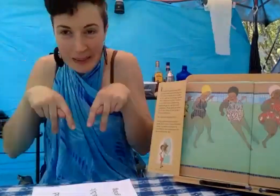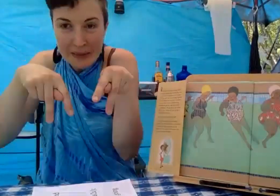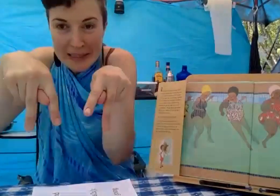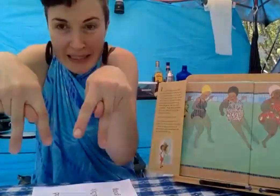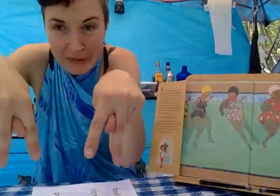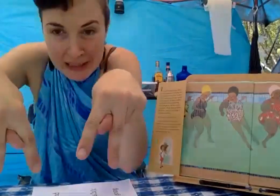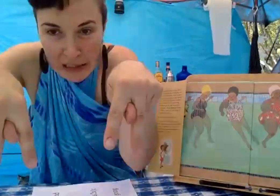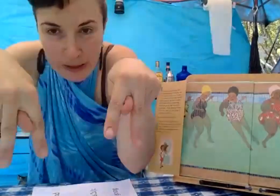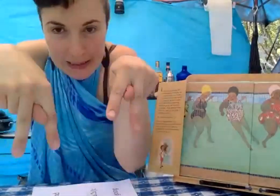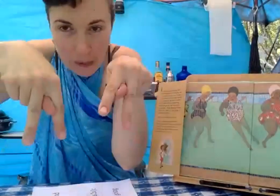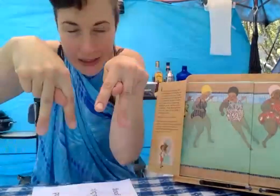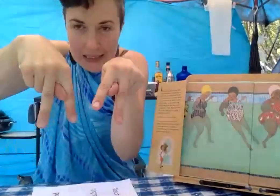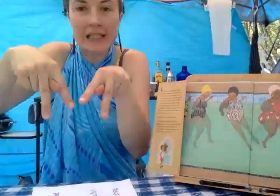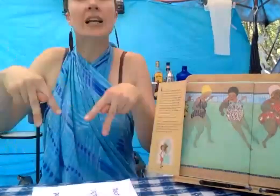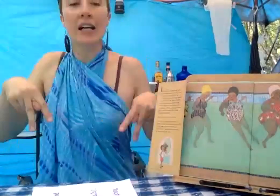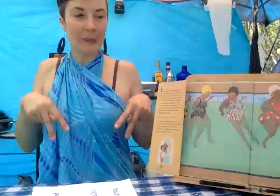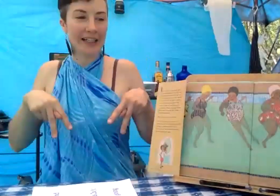I always think is funny because it looks like little penises.